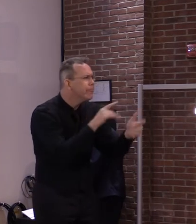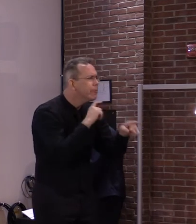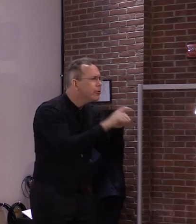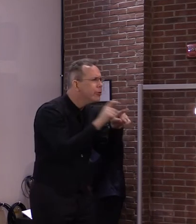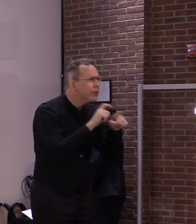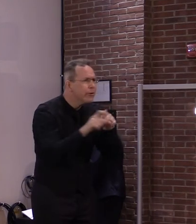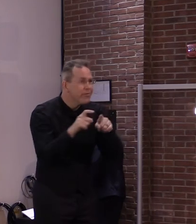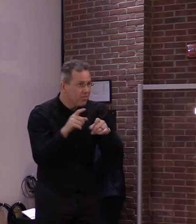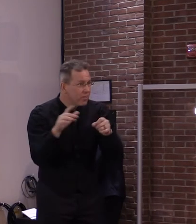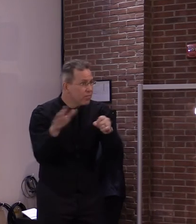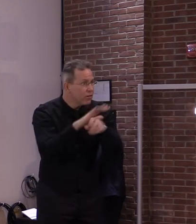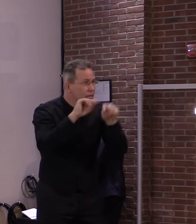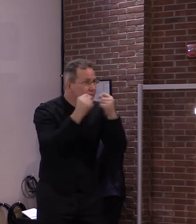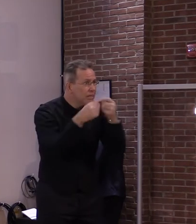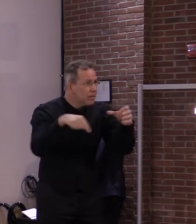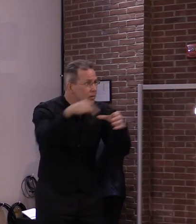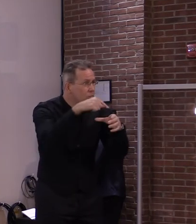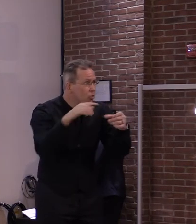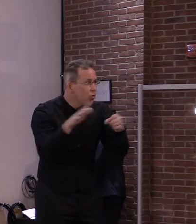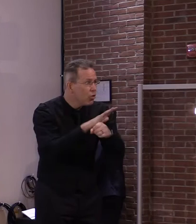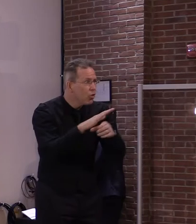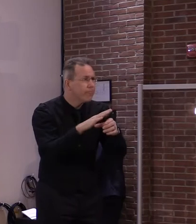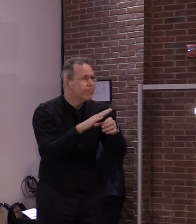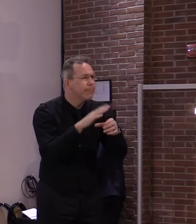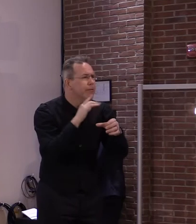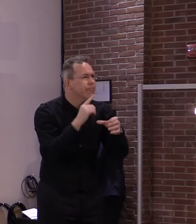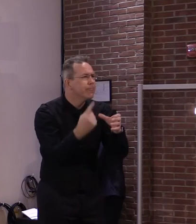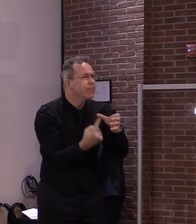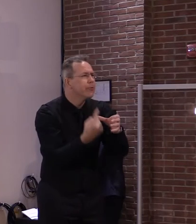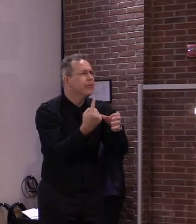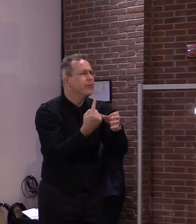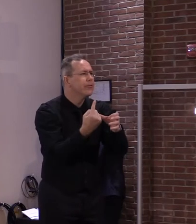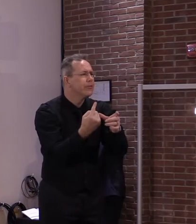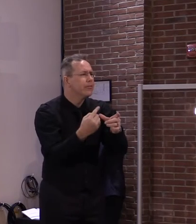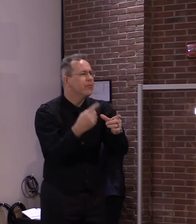k-12 level difference at the college level